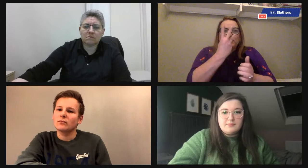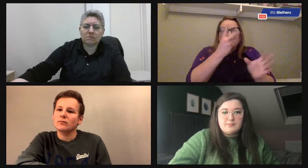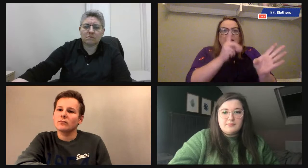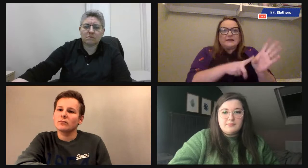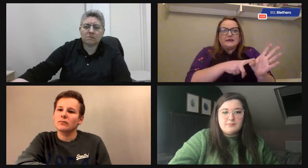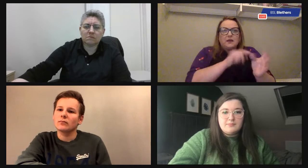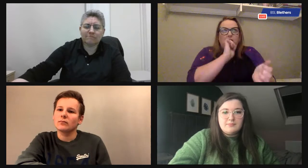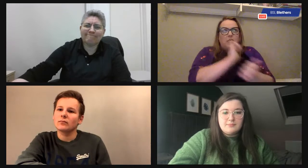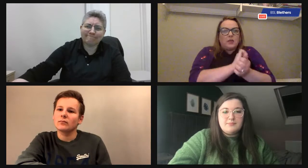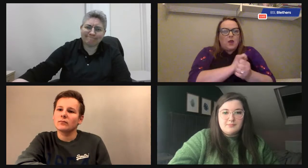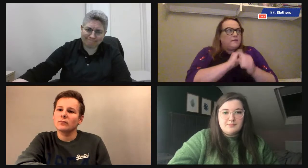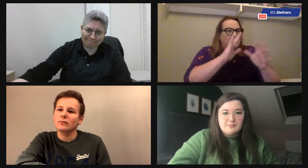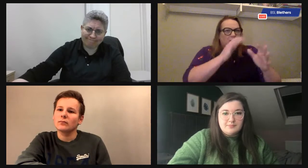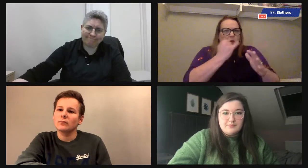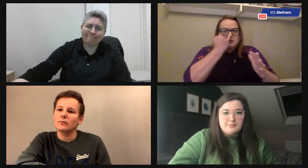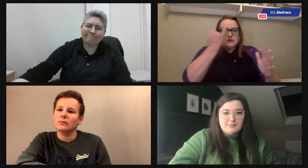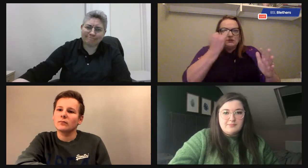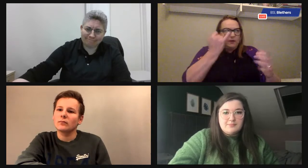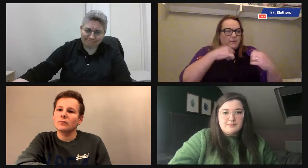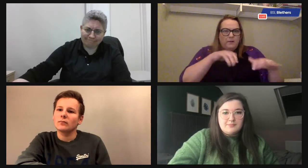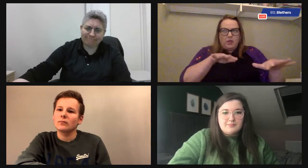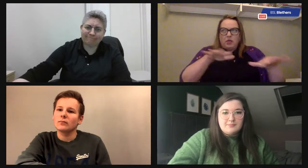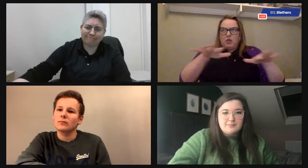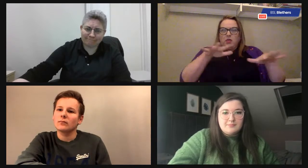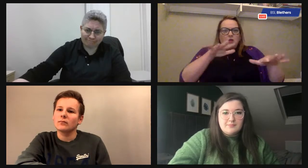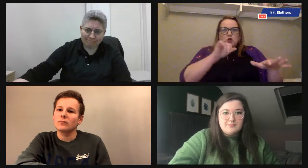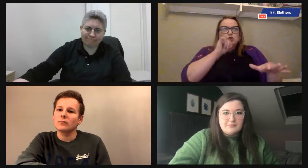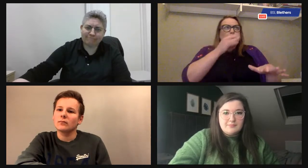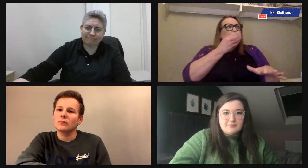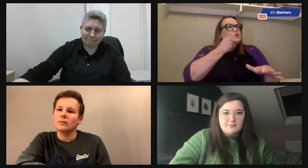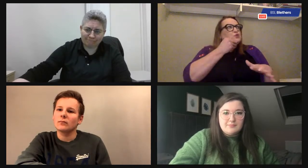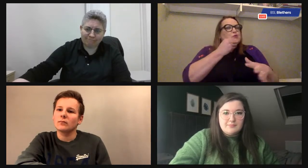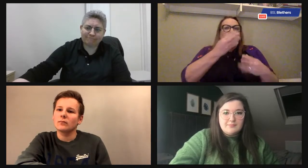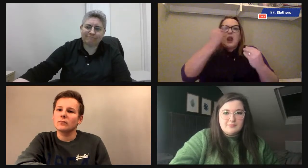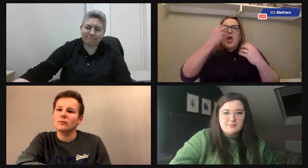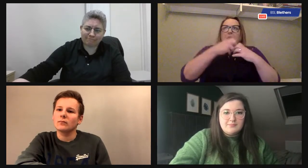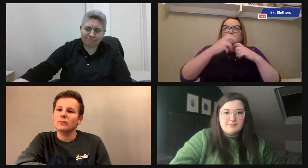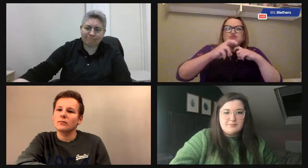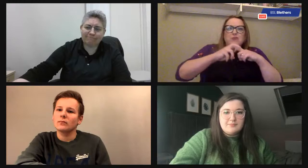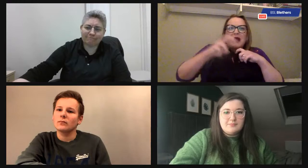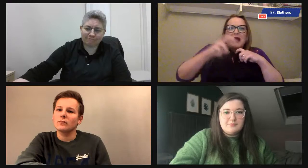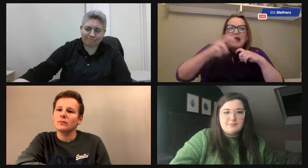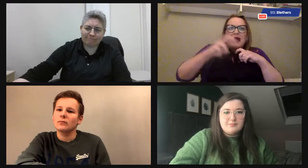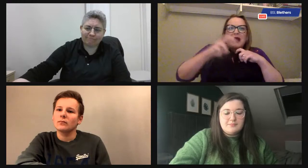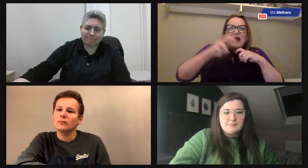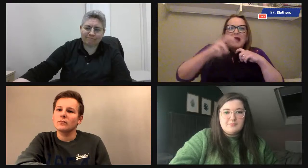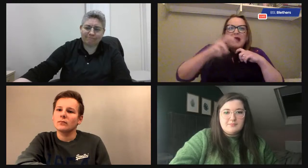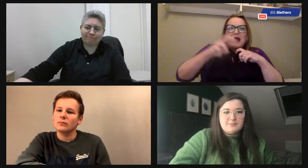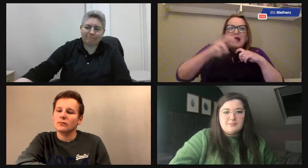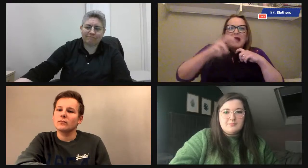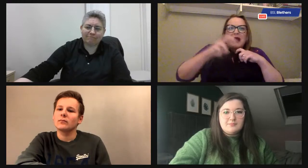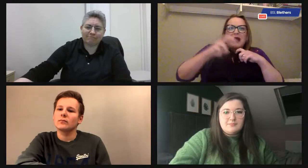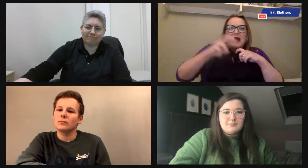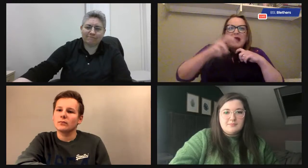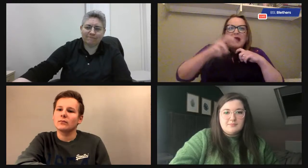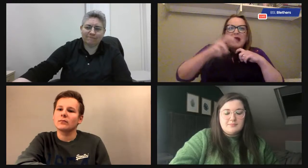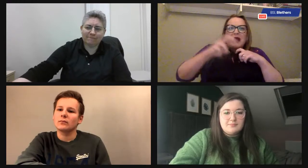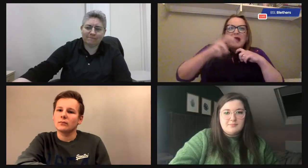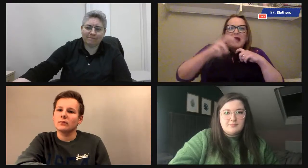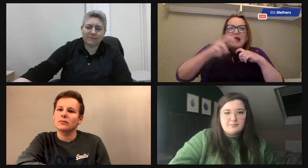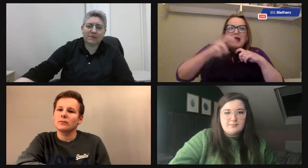think really for young people from maybe about 13, 14 onwards, who